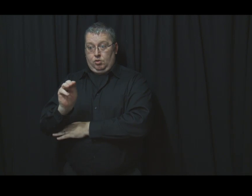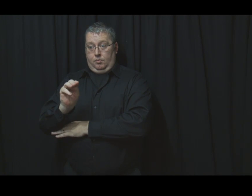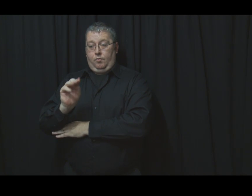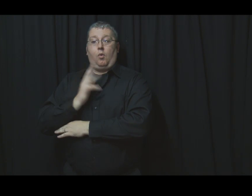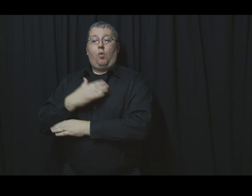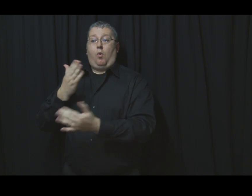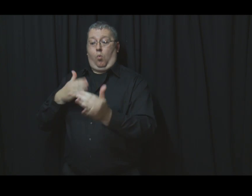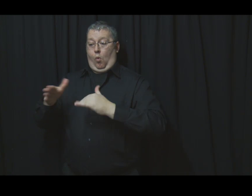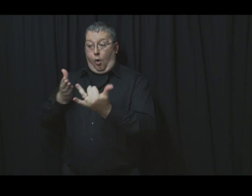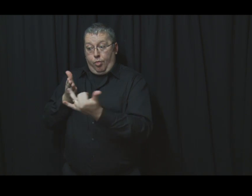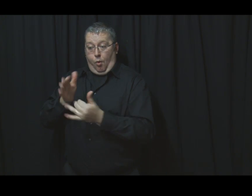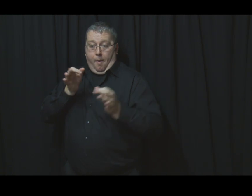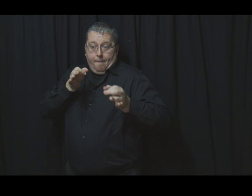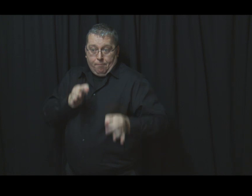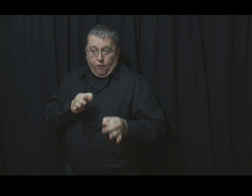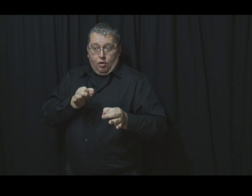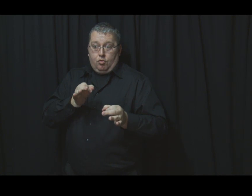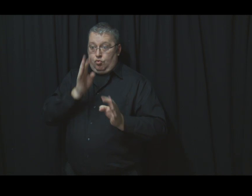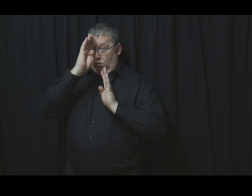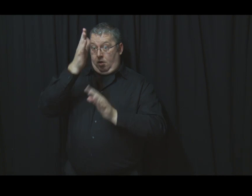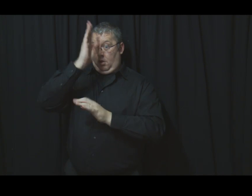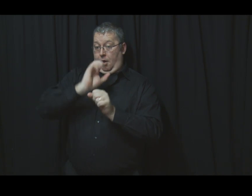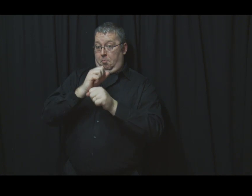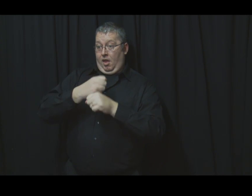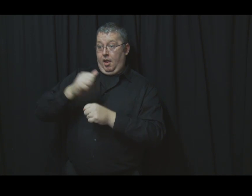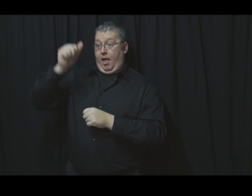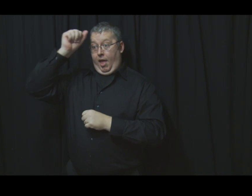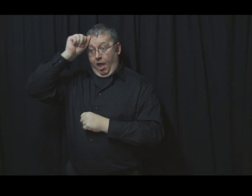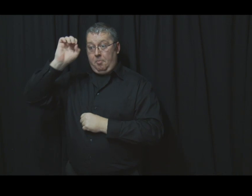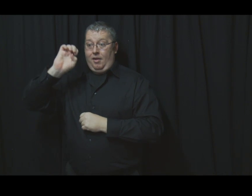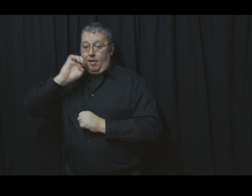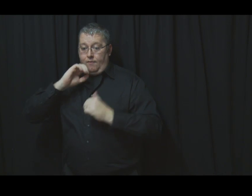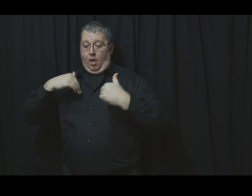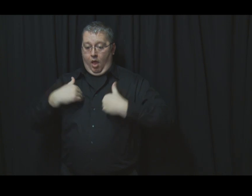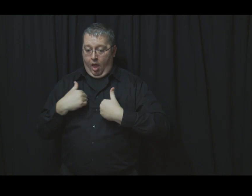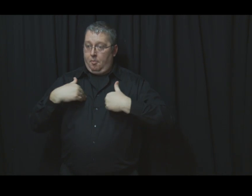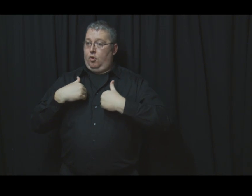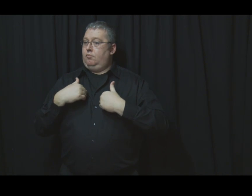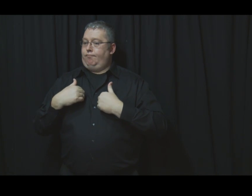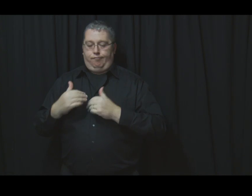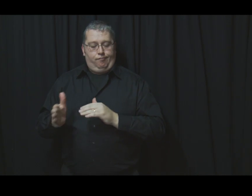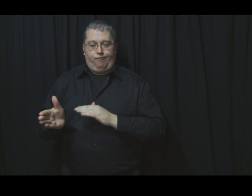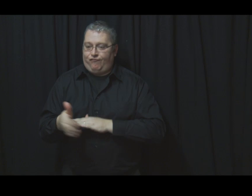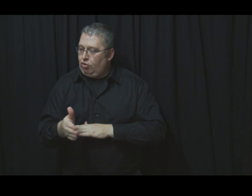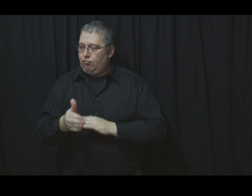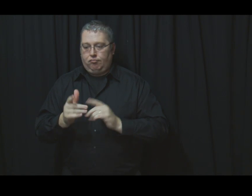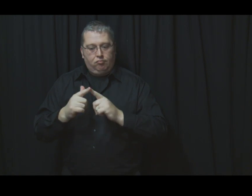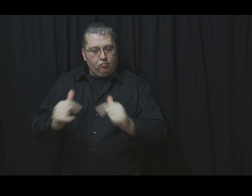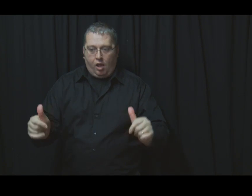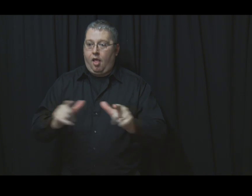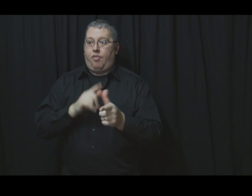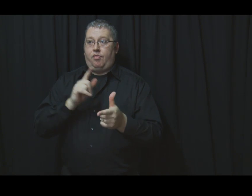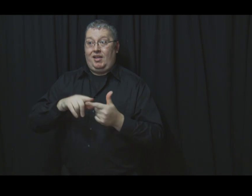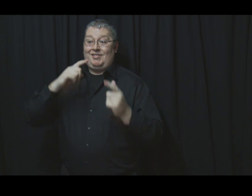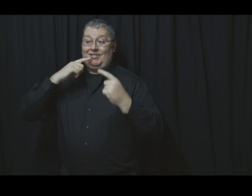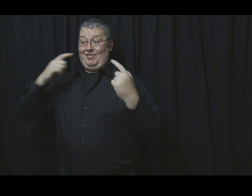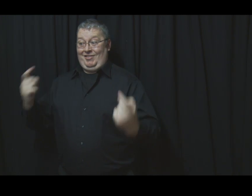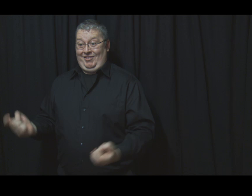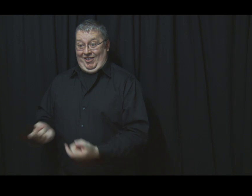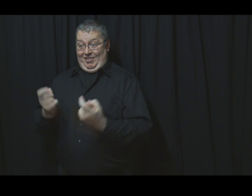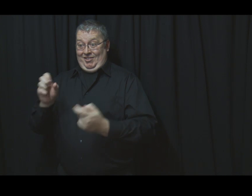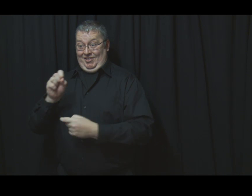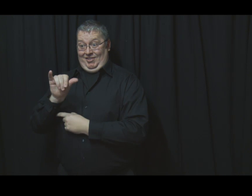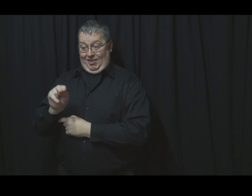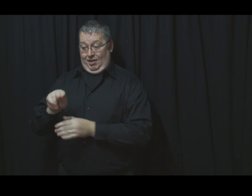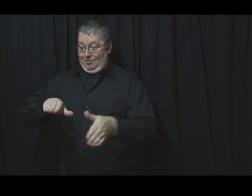perfect creation. God made Adam and Eve, land animal kind, sea creatures, and so on. And then sin and death entered the world, so